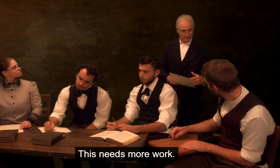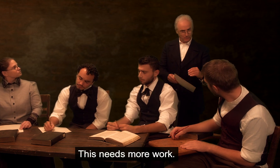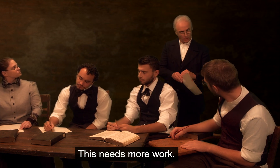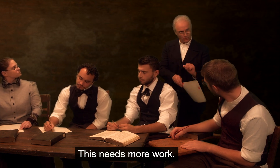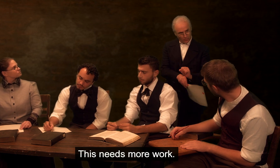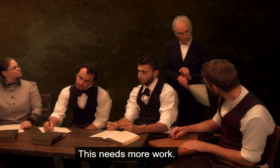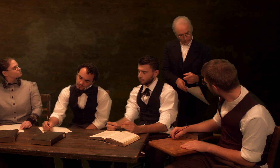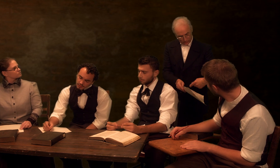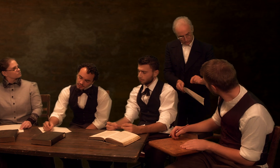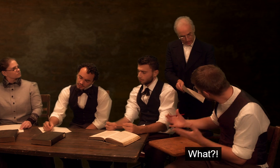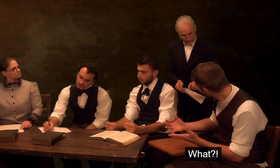This needs more work. What?